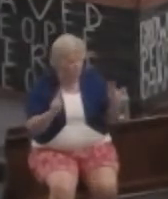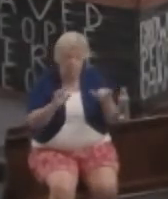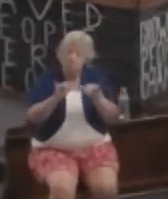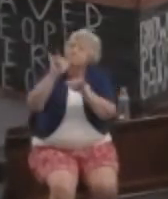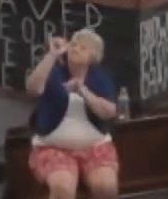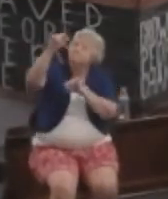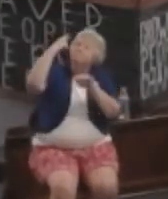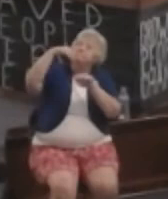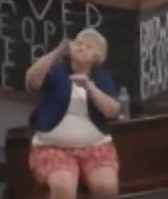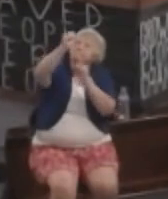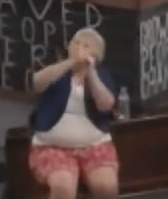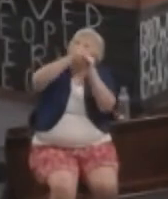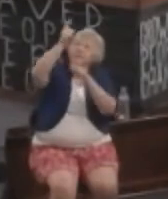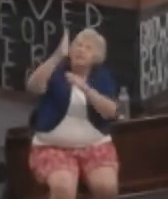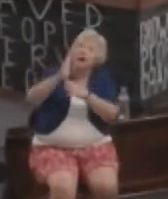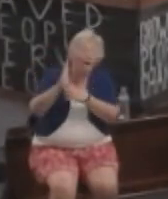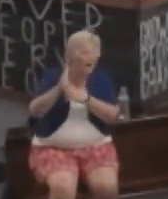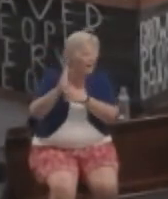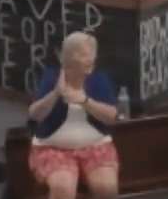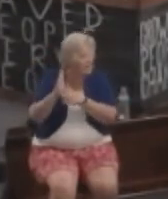with God.